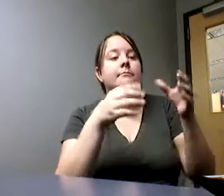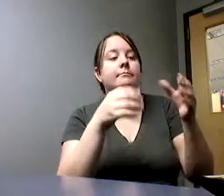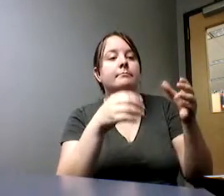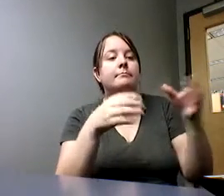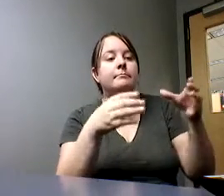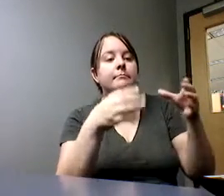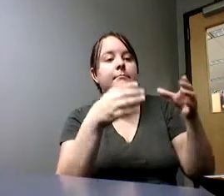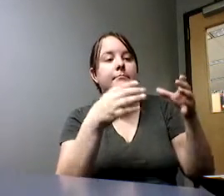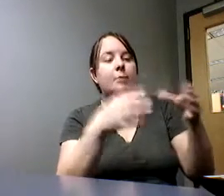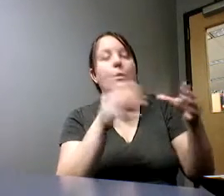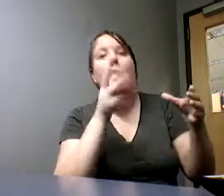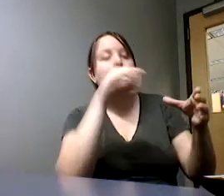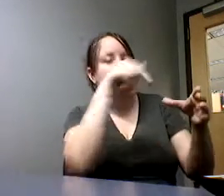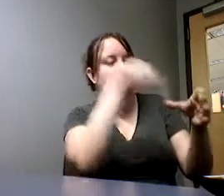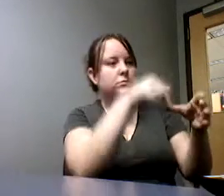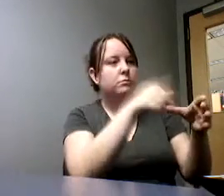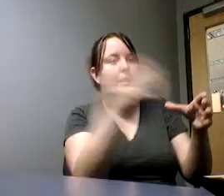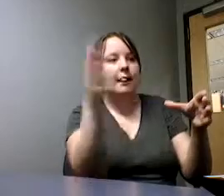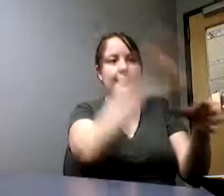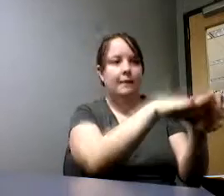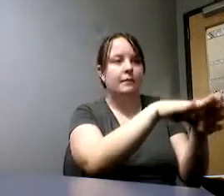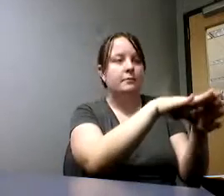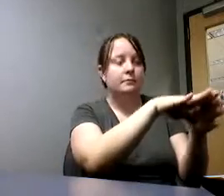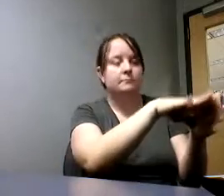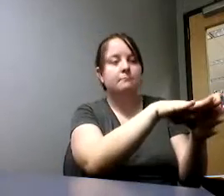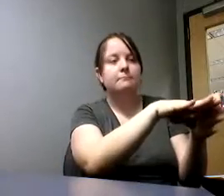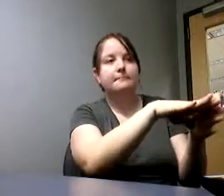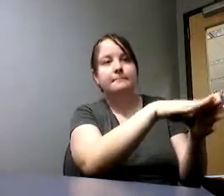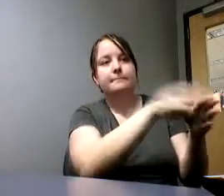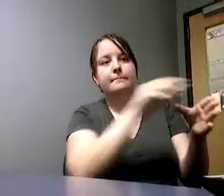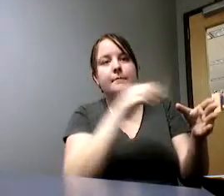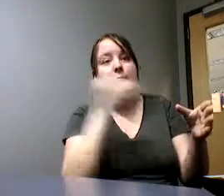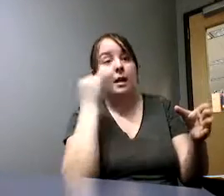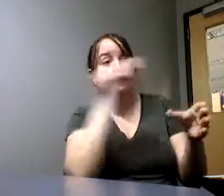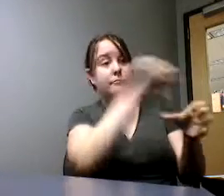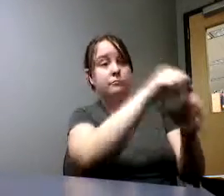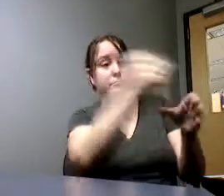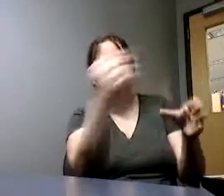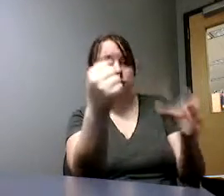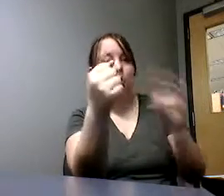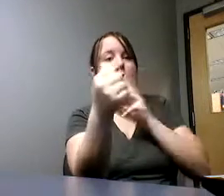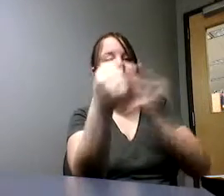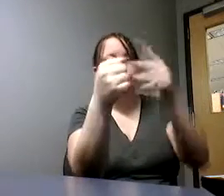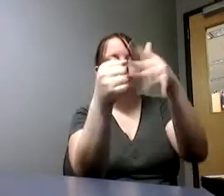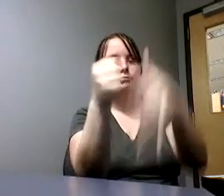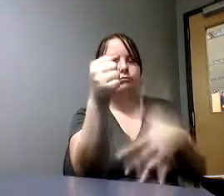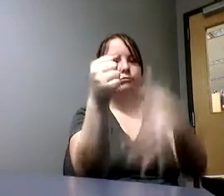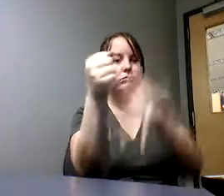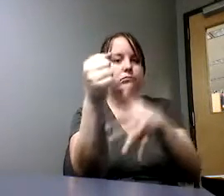that's collected. You take the lid and set it on the stove, and then you have water that runs everywhere. Another really good example. You've all experienced.